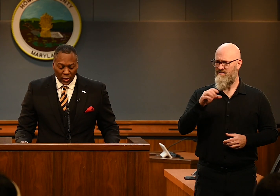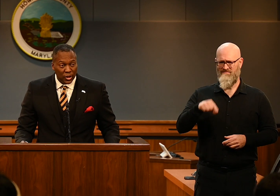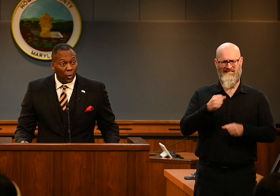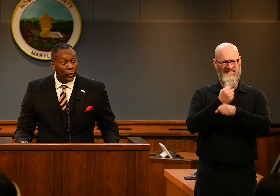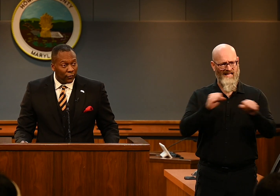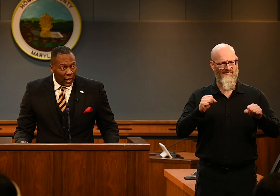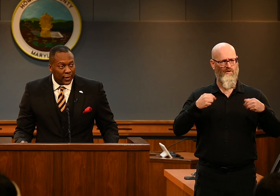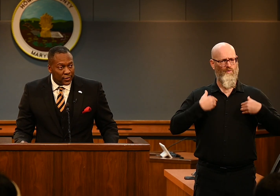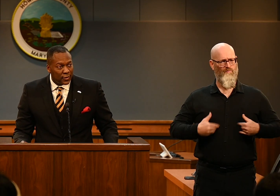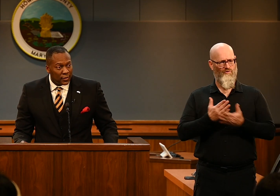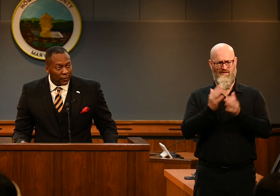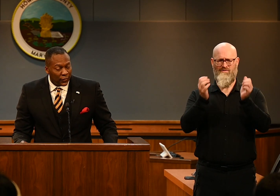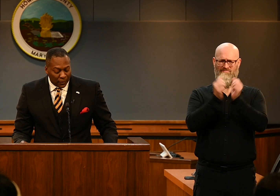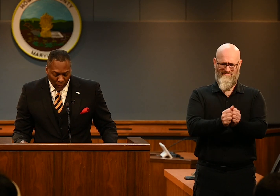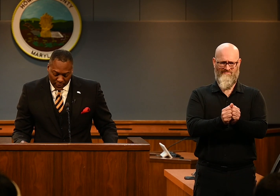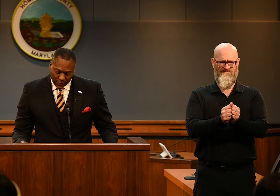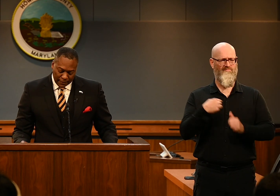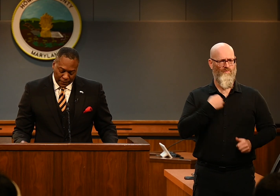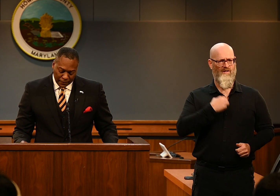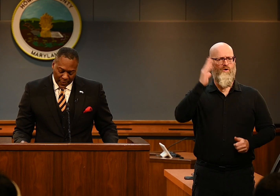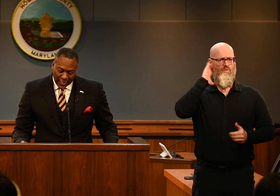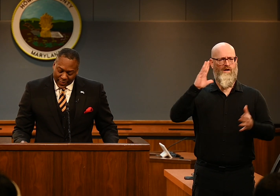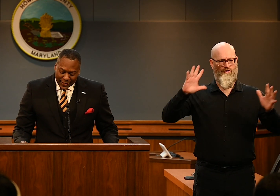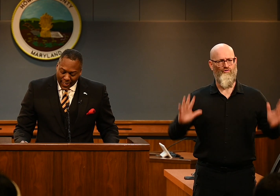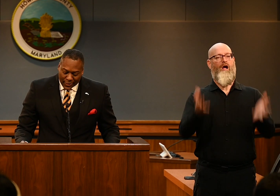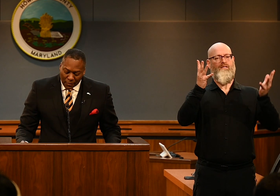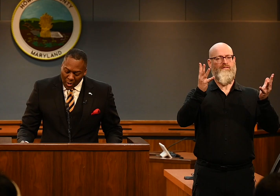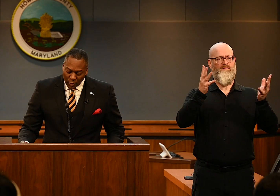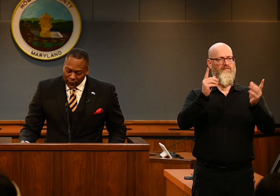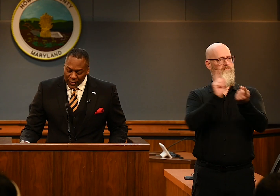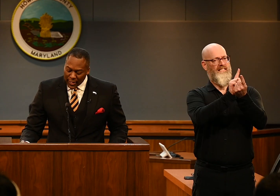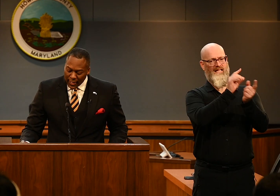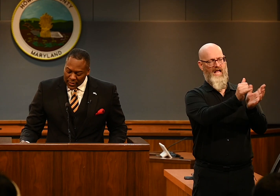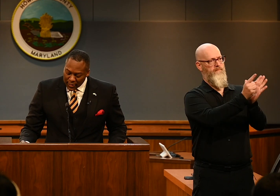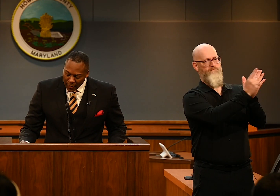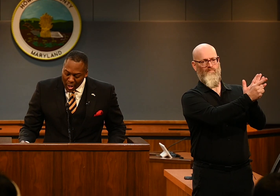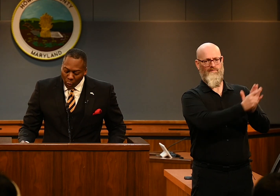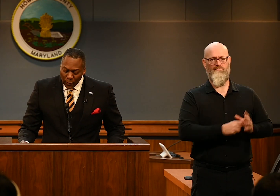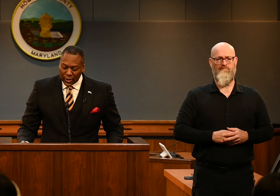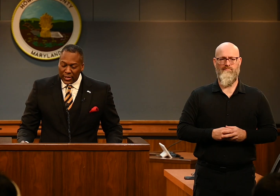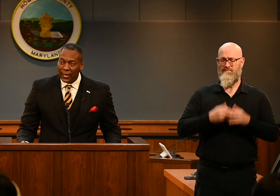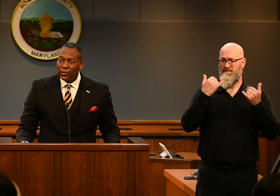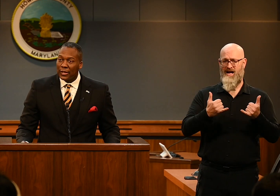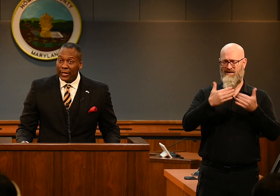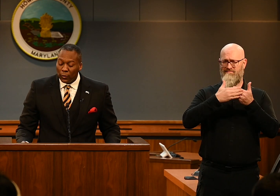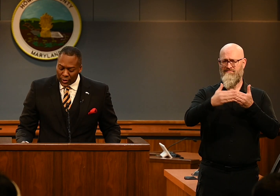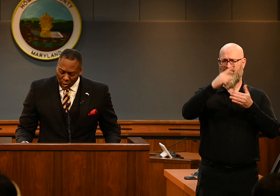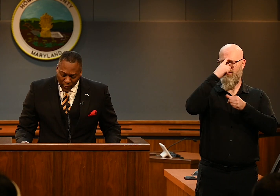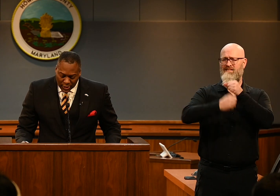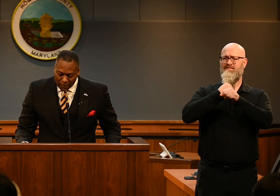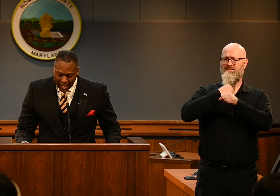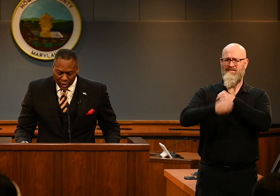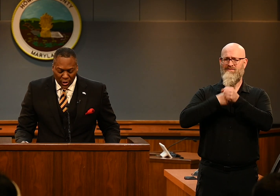too shall we rise to meet the moment. Today, tomorrow, and for decades to come, we will continue to lead